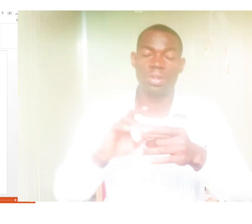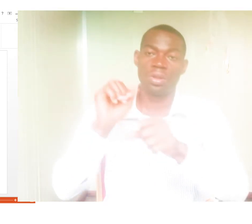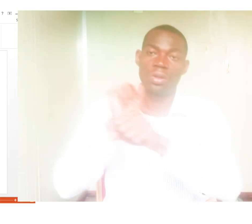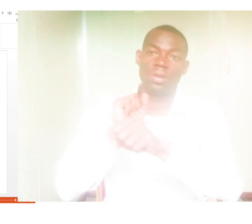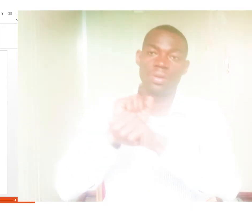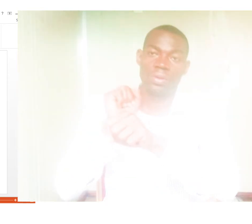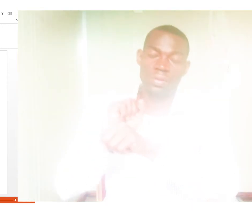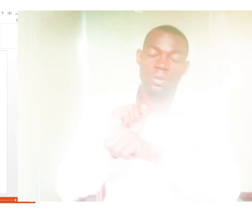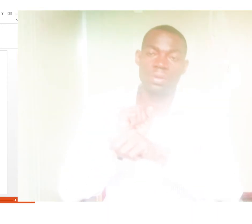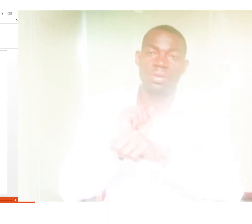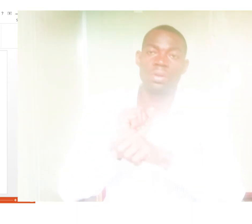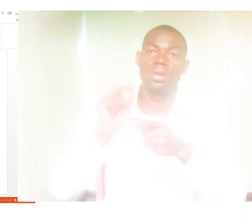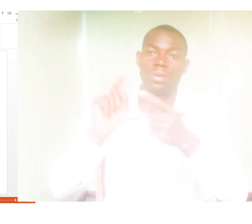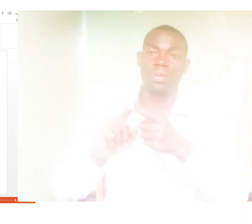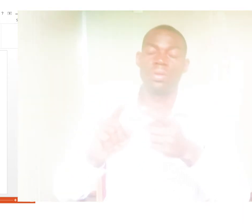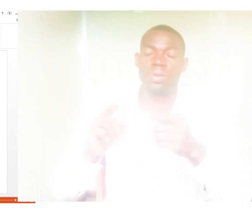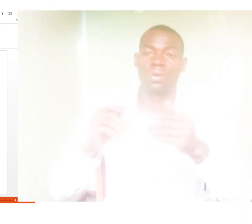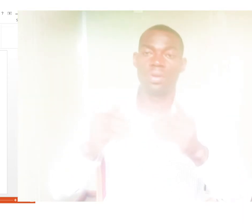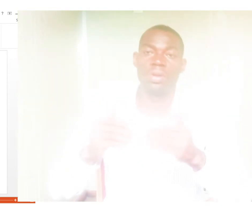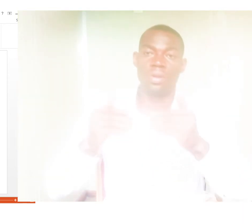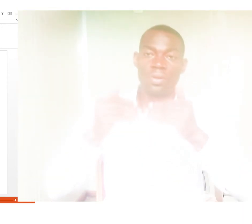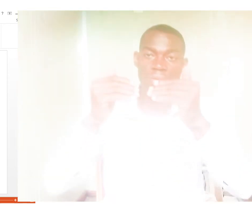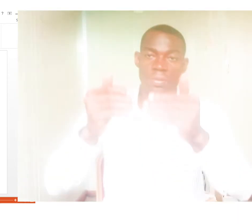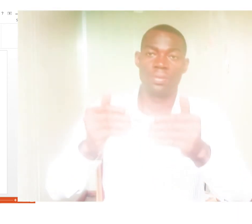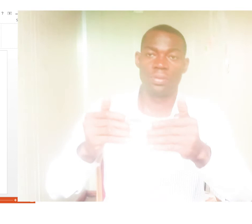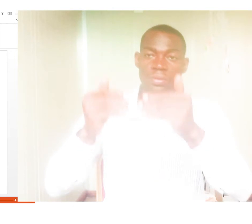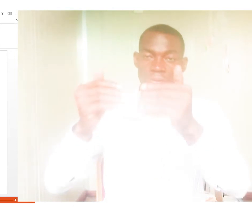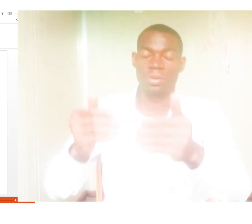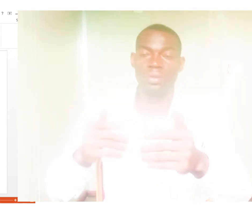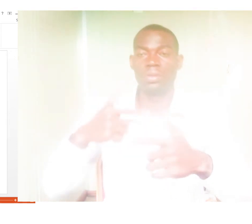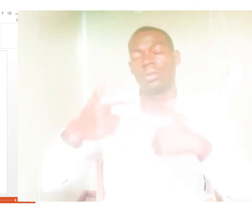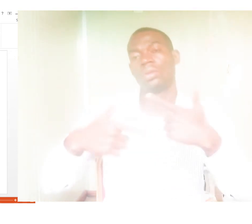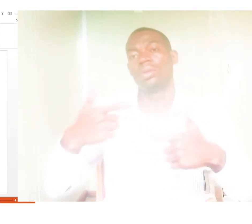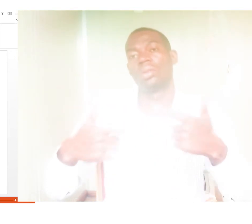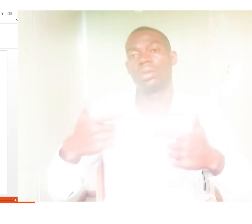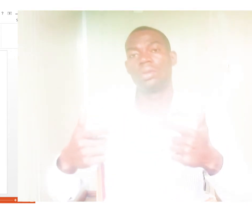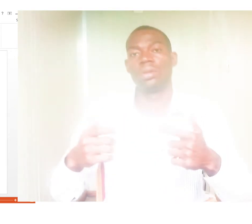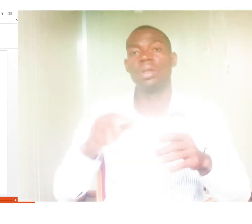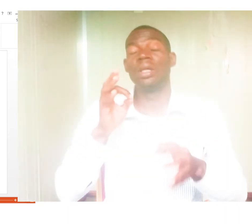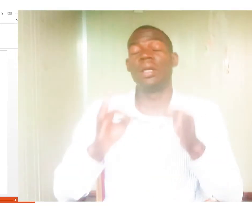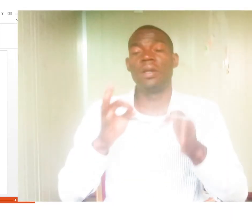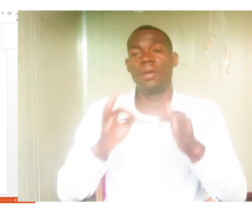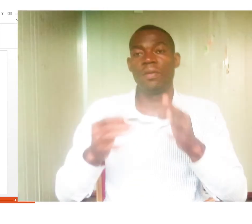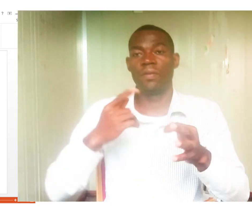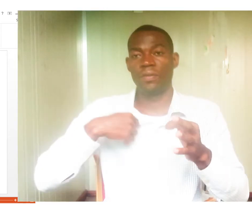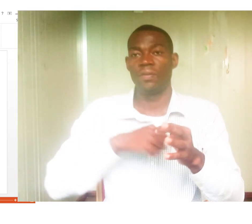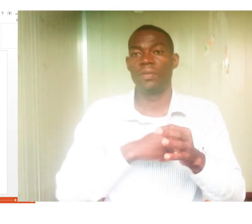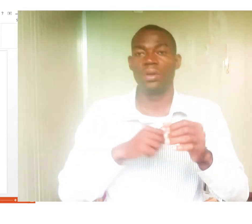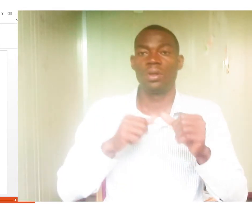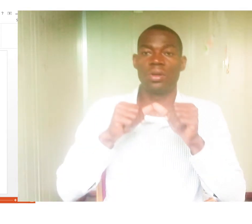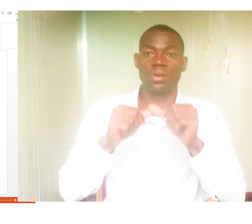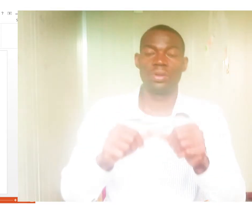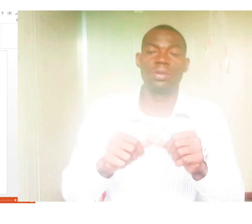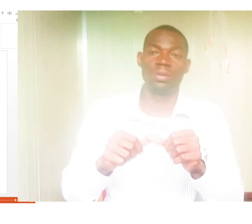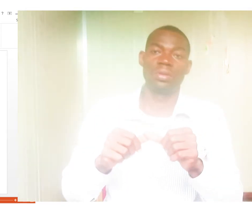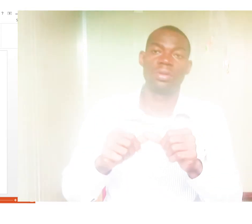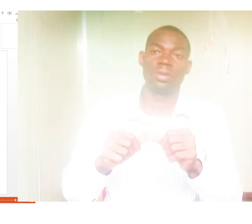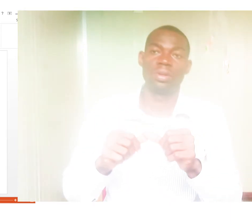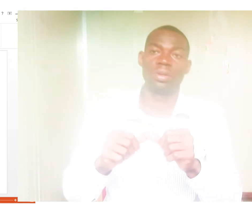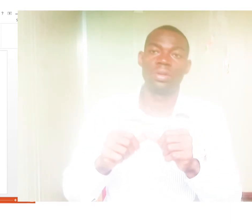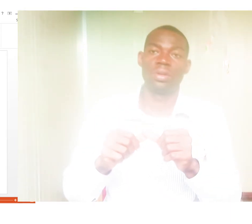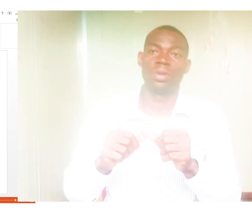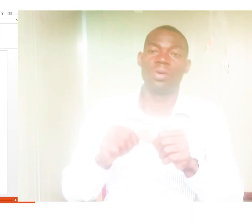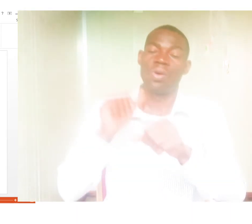promote sign language. If we keep on working as an